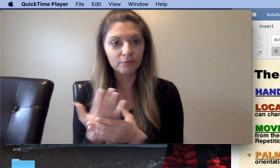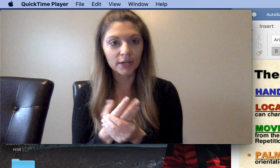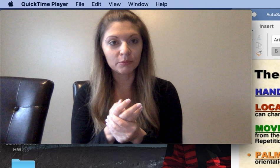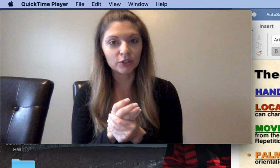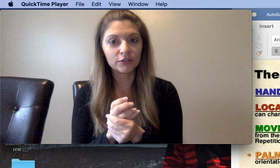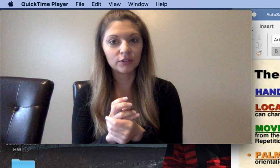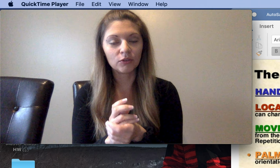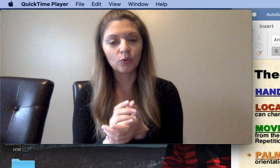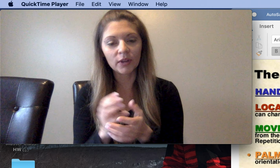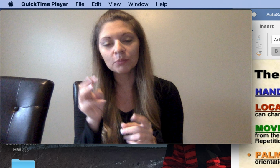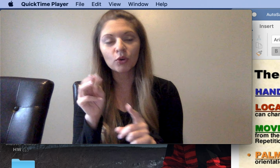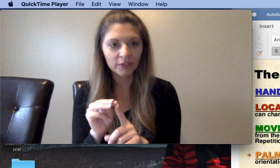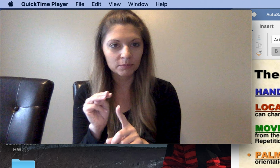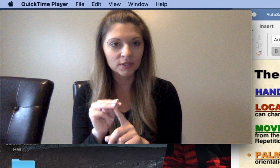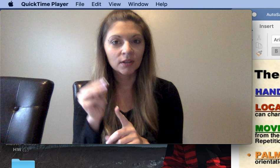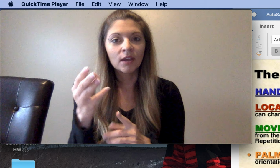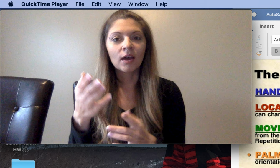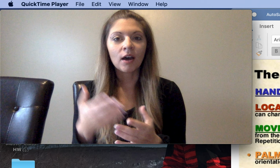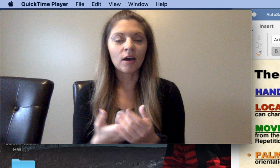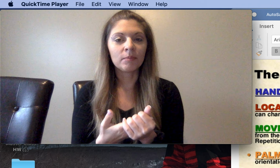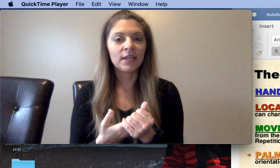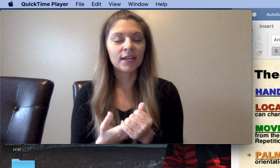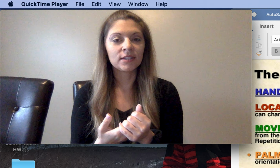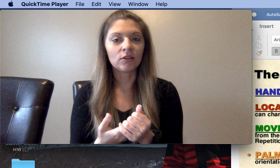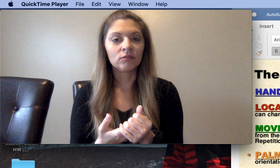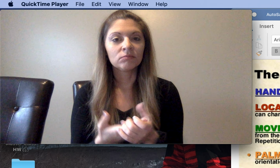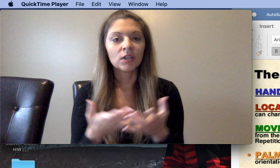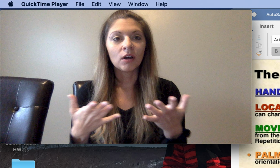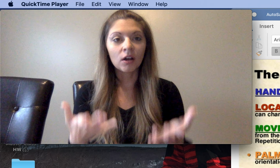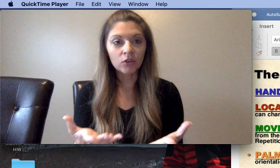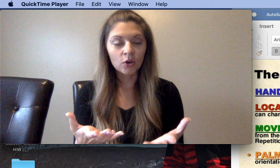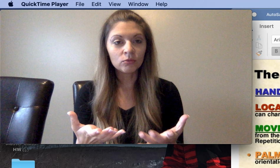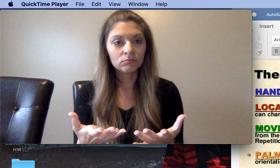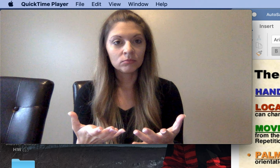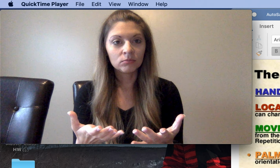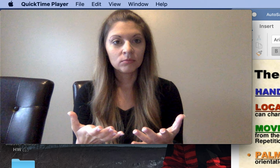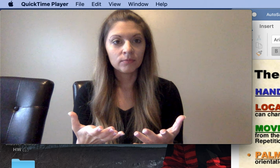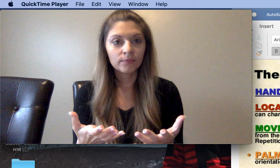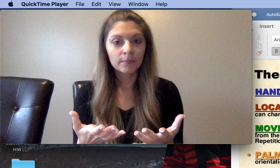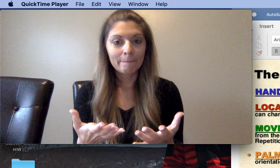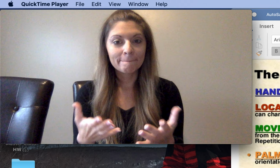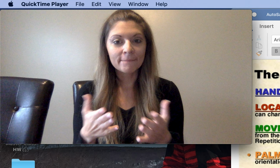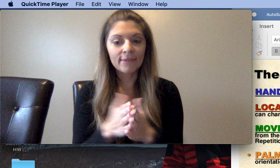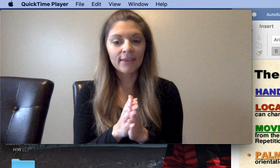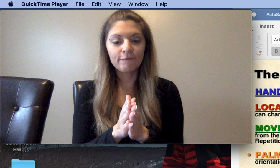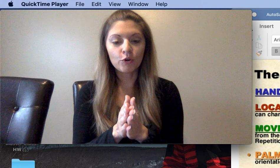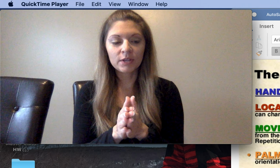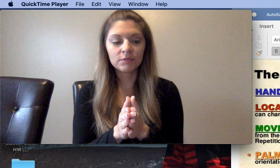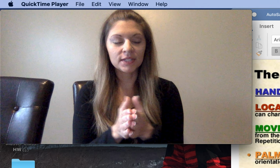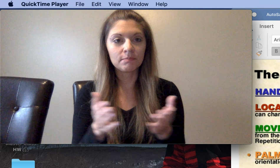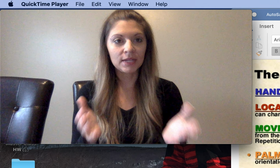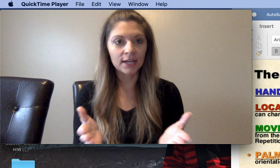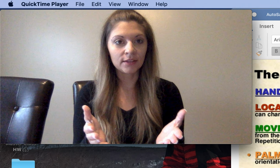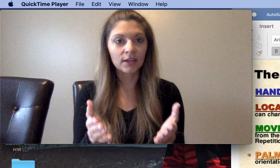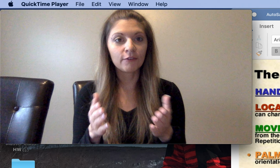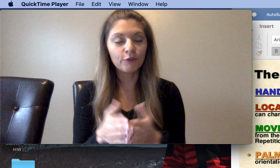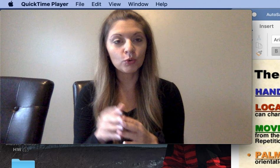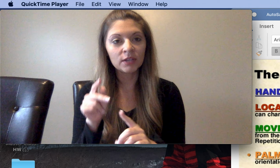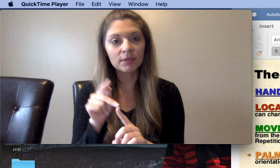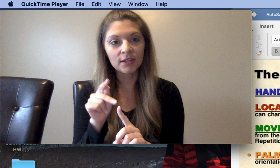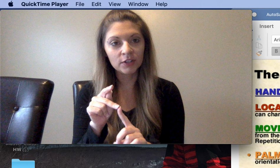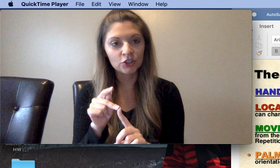5 parameters and morphemes in ASL. Alone, a phoneme doesn't mean anything.